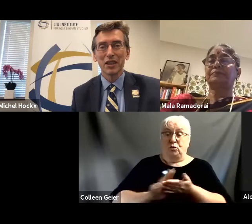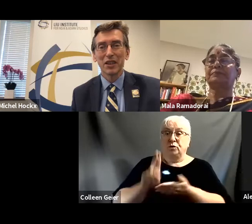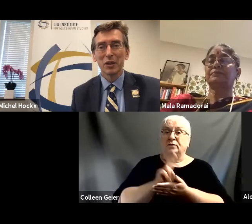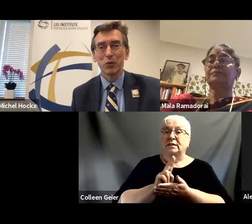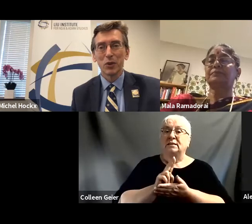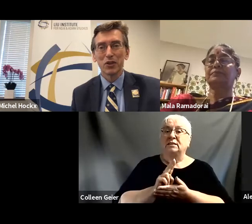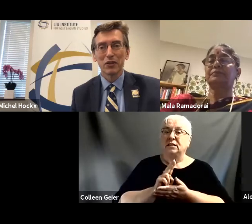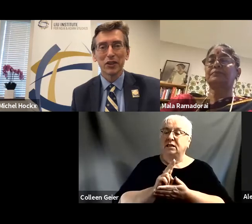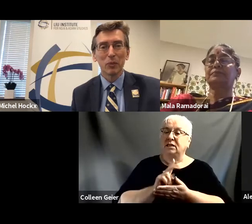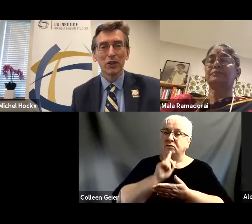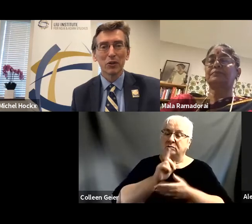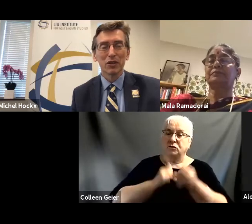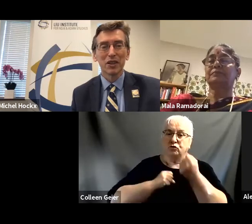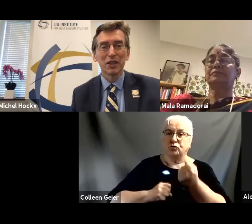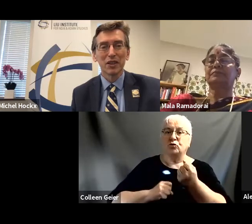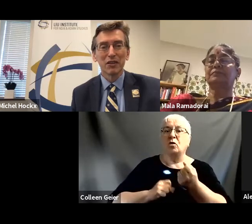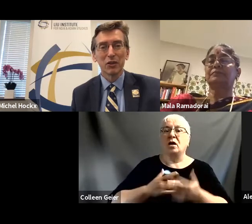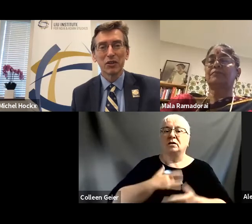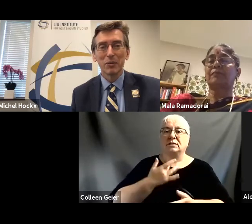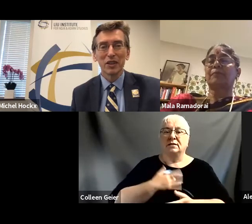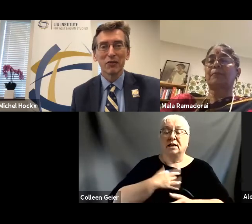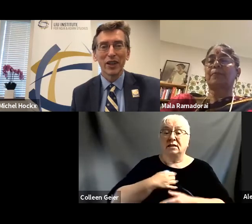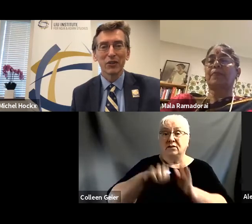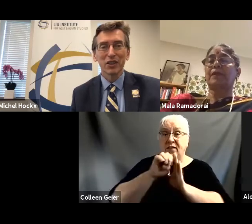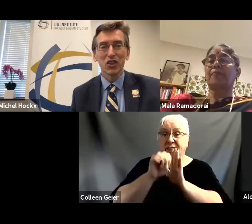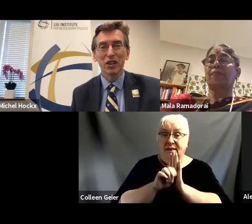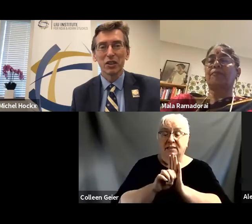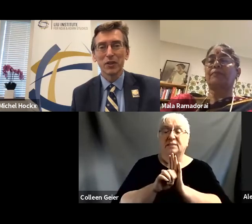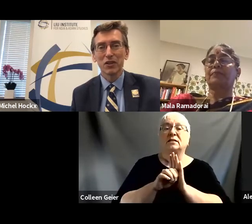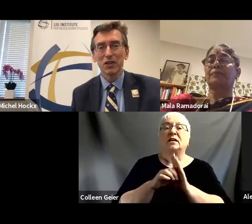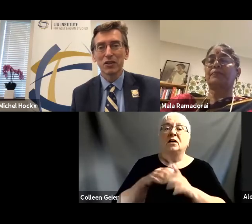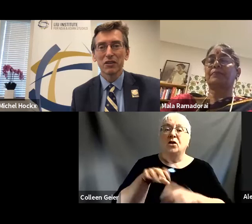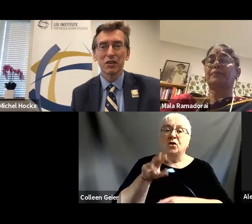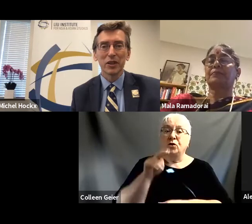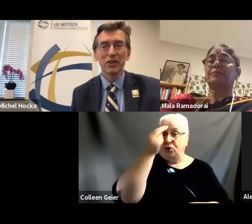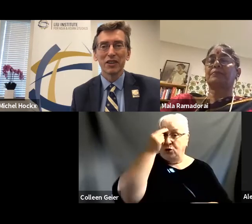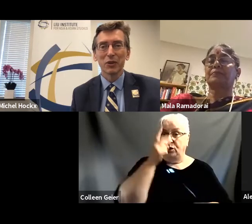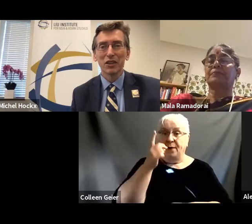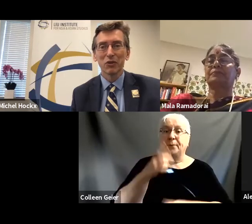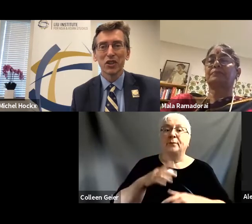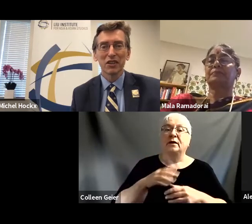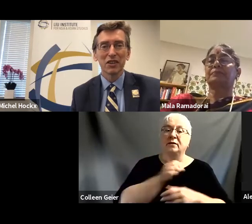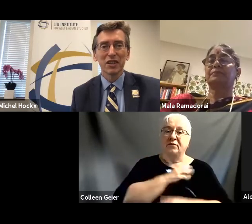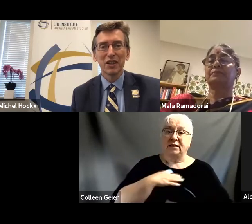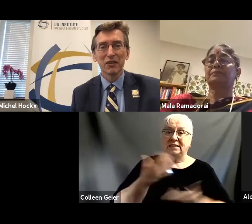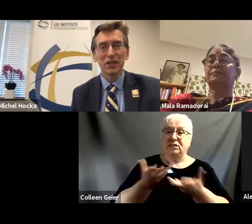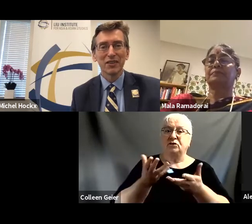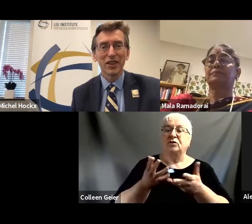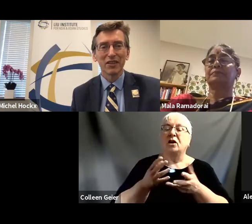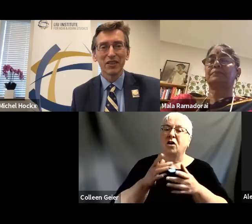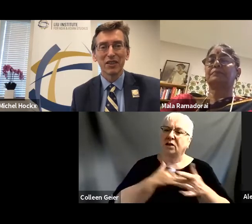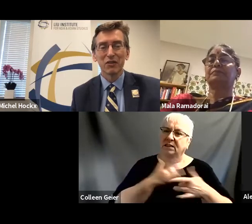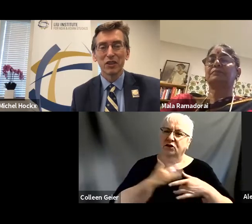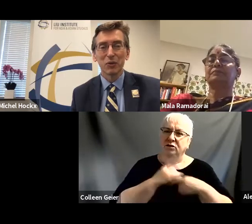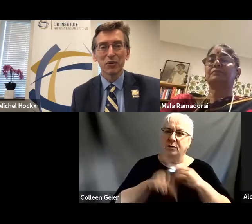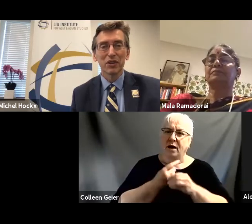engagement and promotion of the common good, Notre Dame and its faculty share deep concerns about the increased fragility of